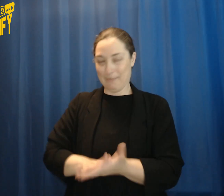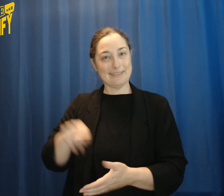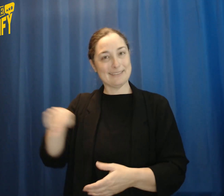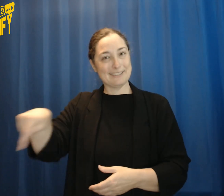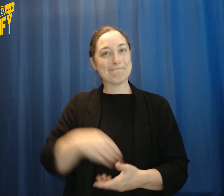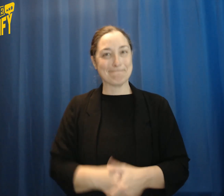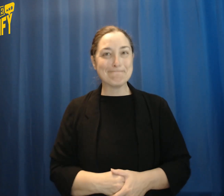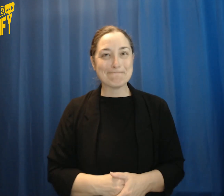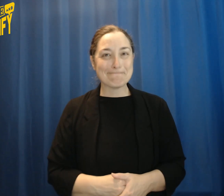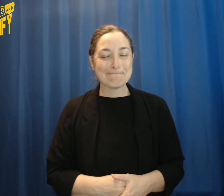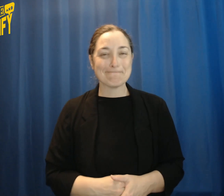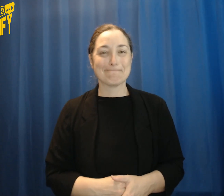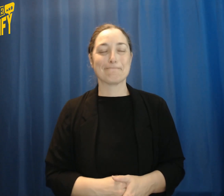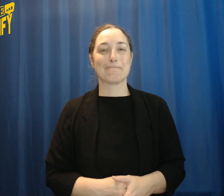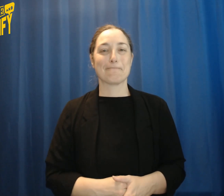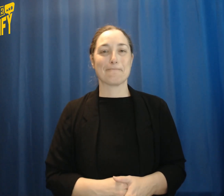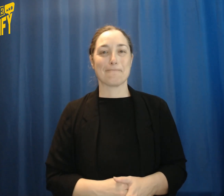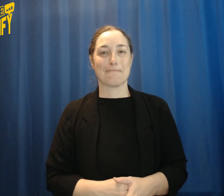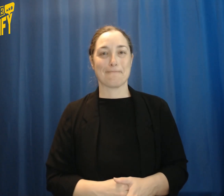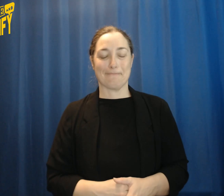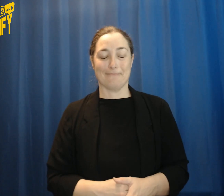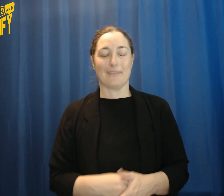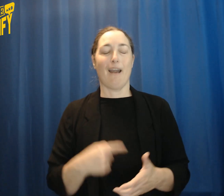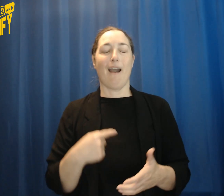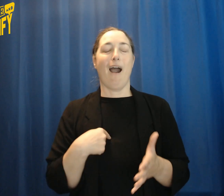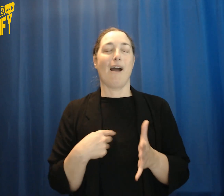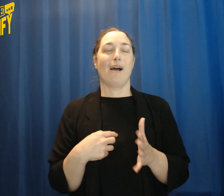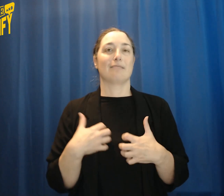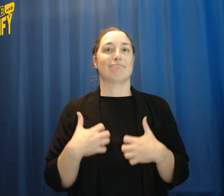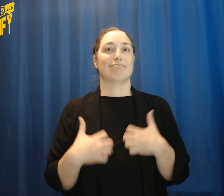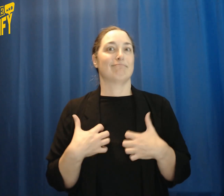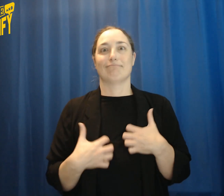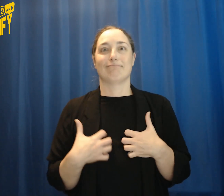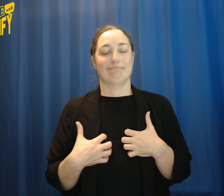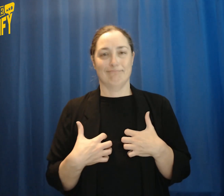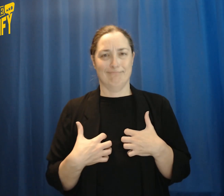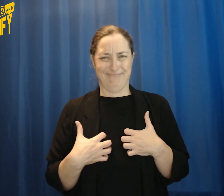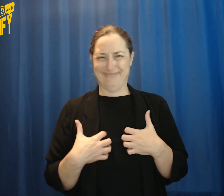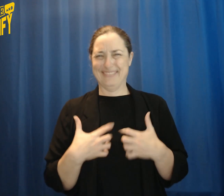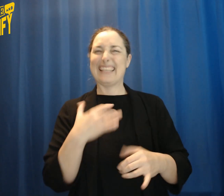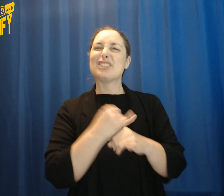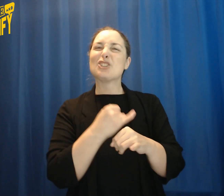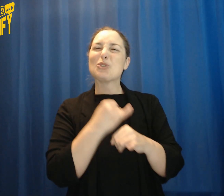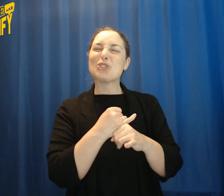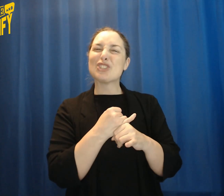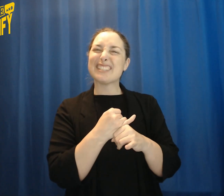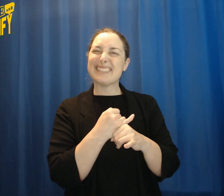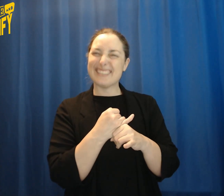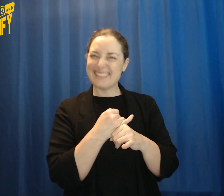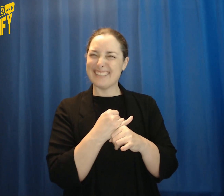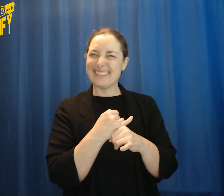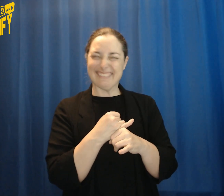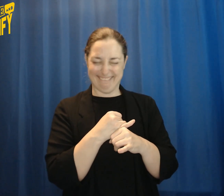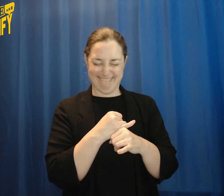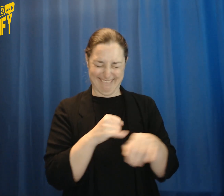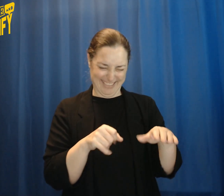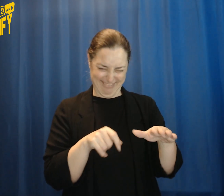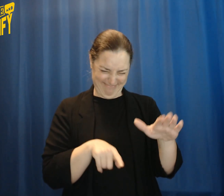Malthouse. I couldn't wait to get out of an institution and into the real thing. You know, I'd